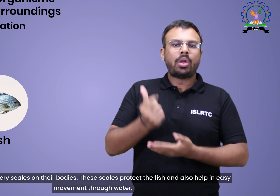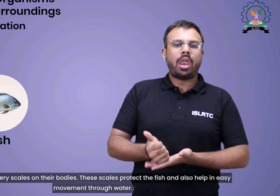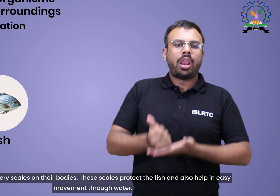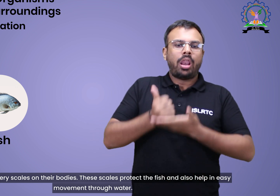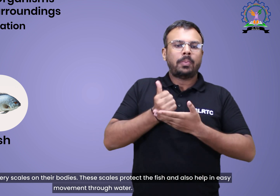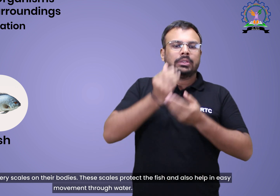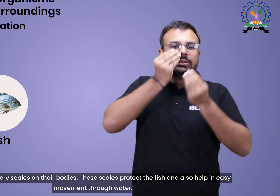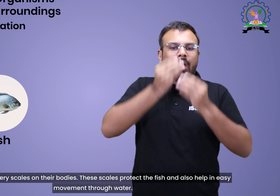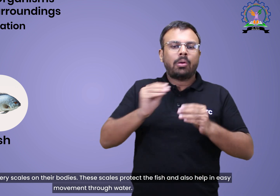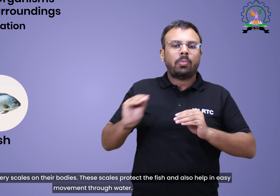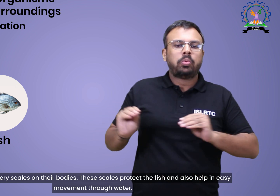water.